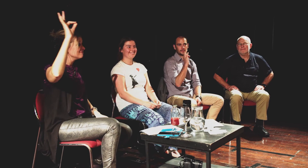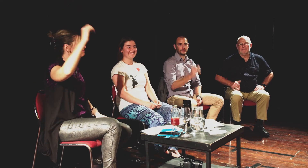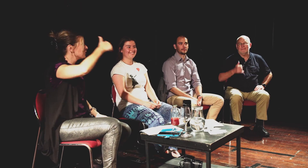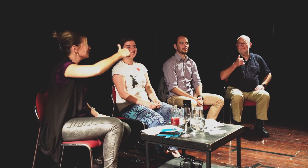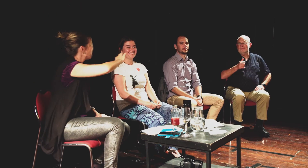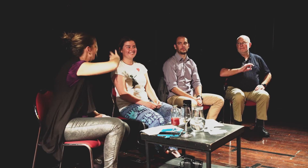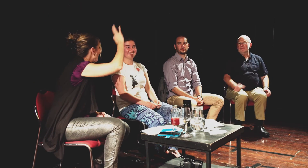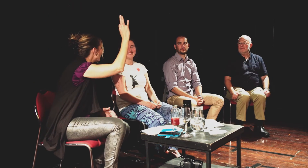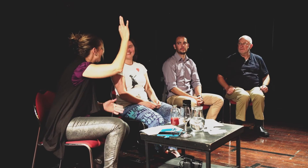morning.